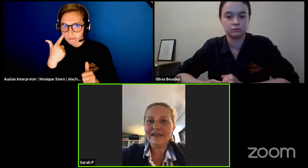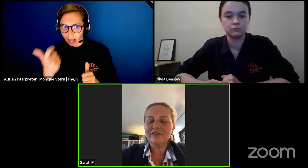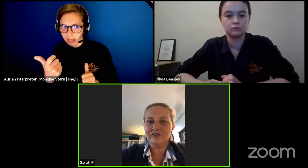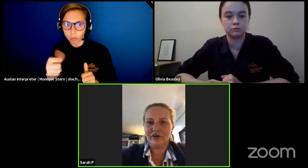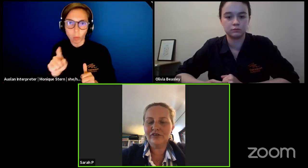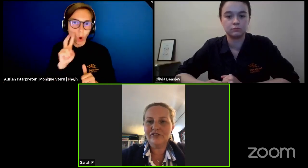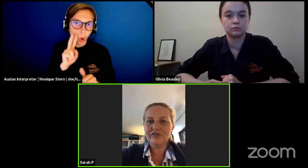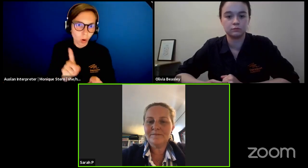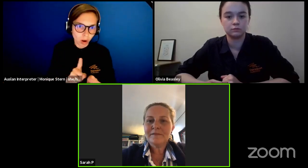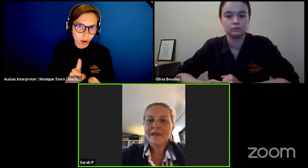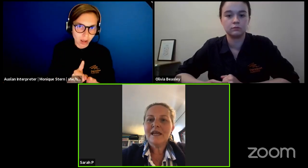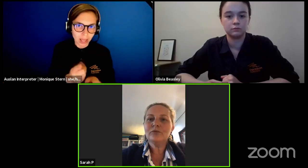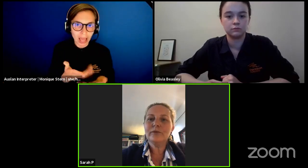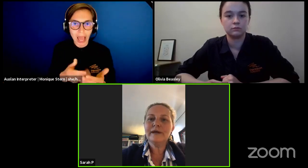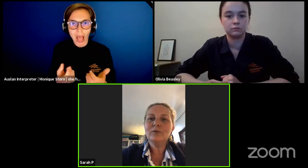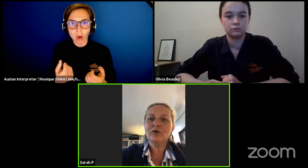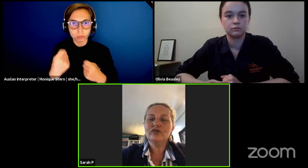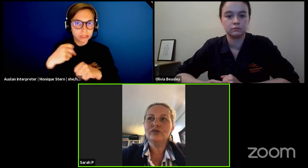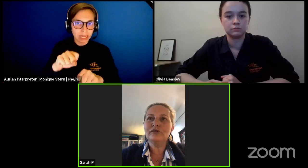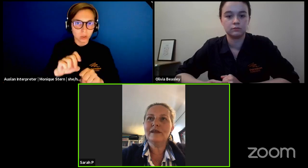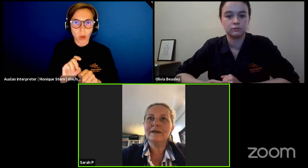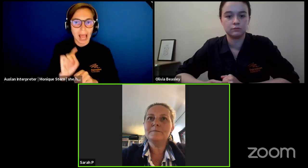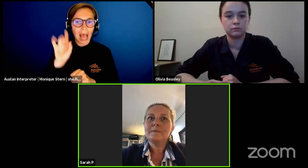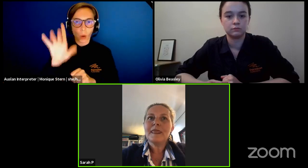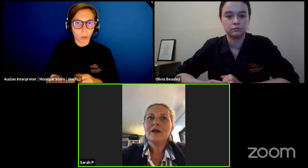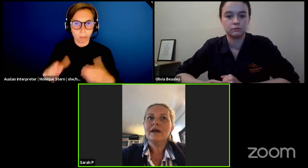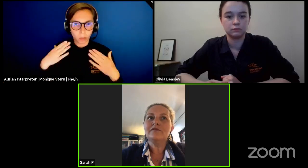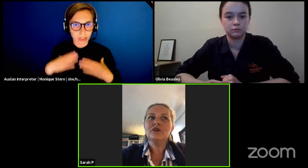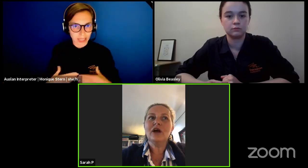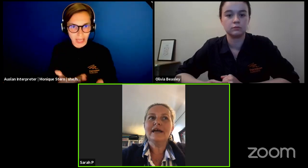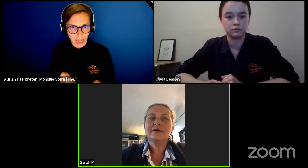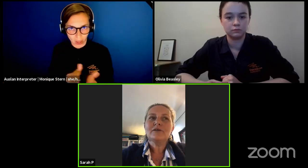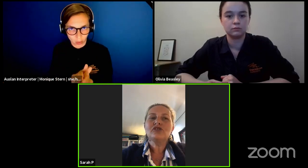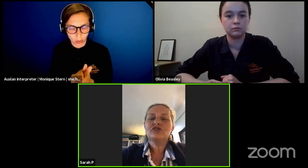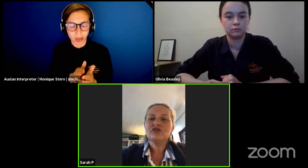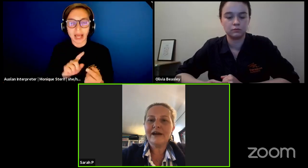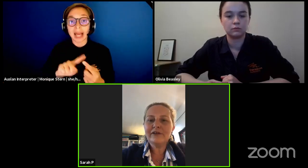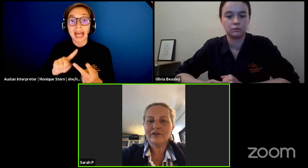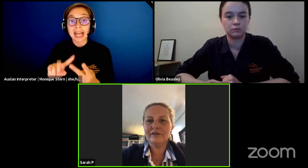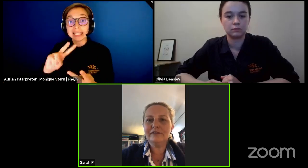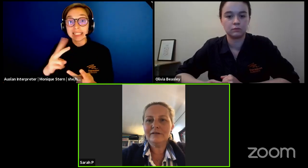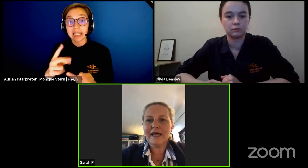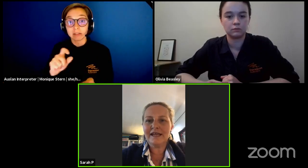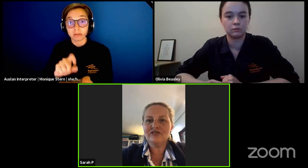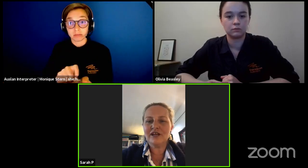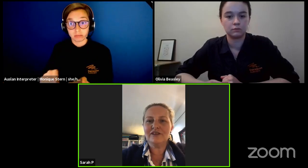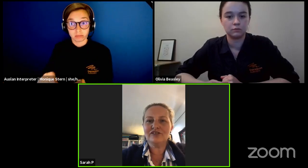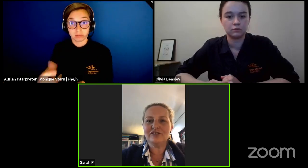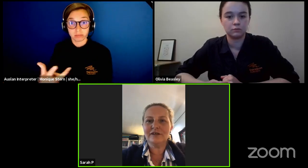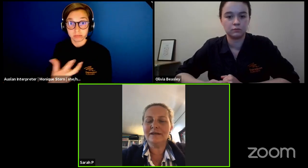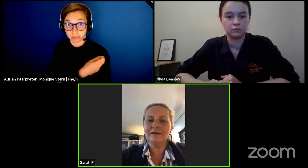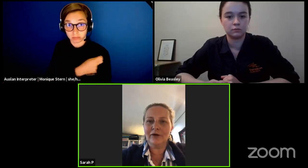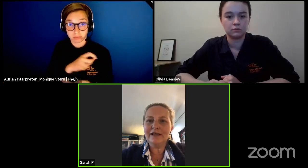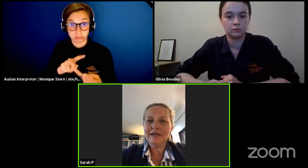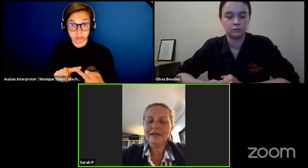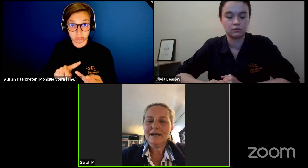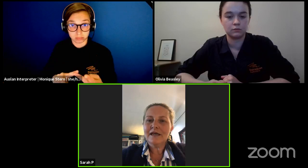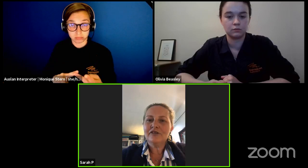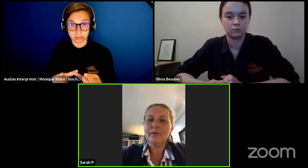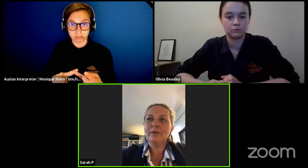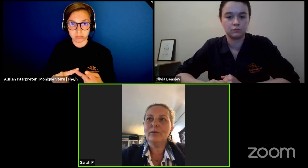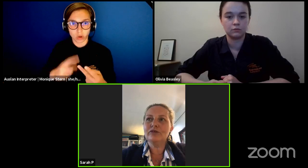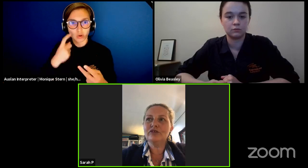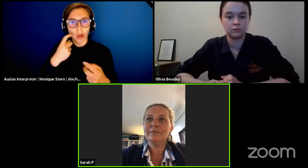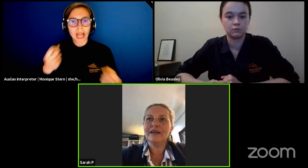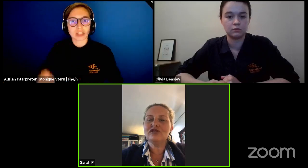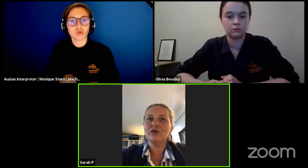the second dose is we want to then, if you like, strengthen that education in the body.